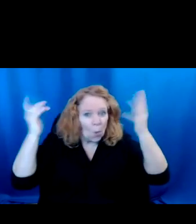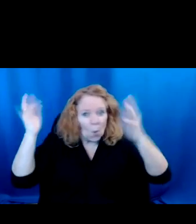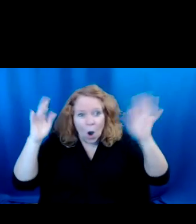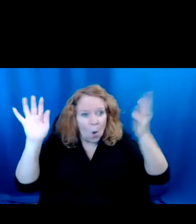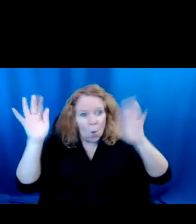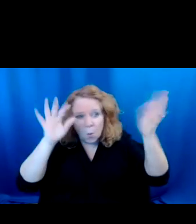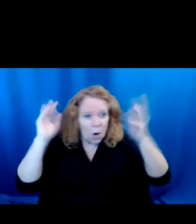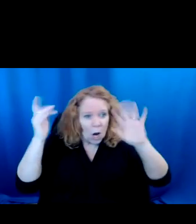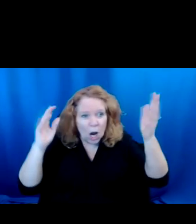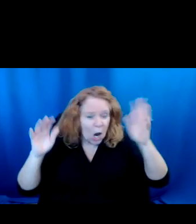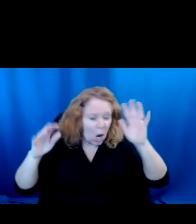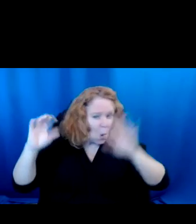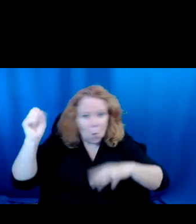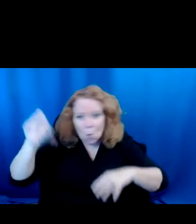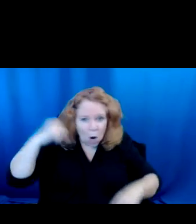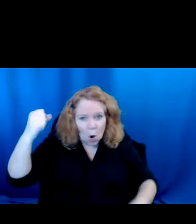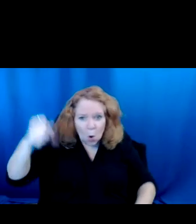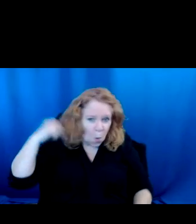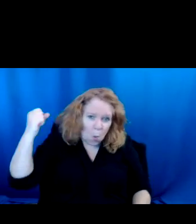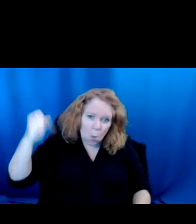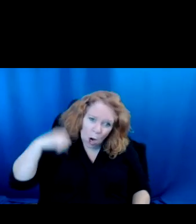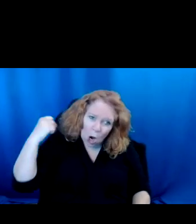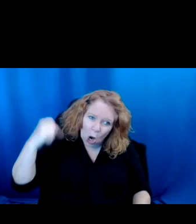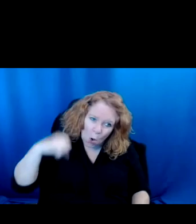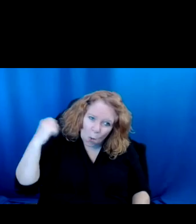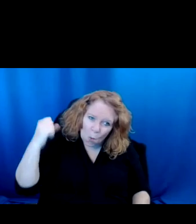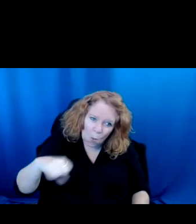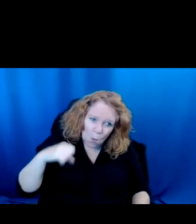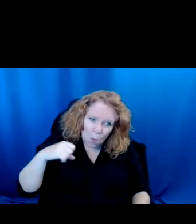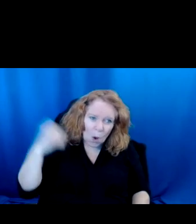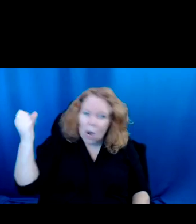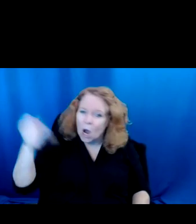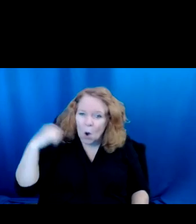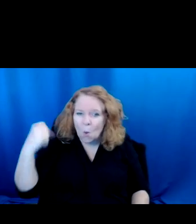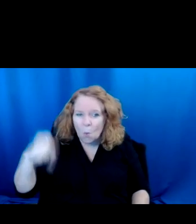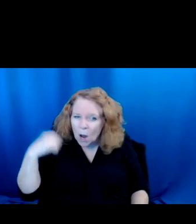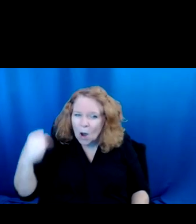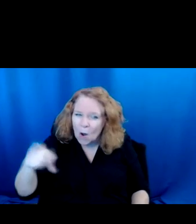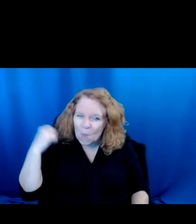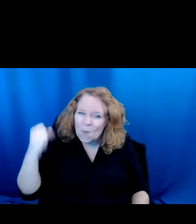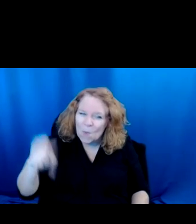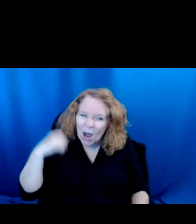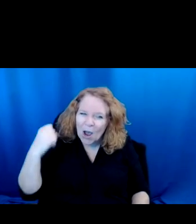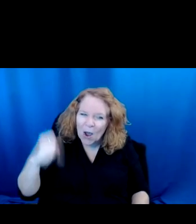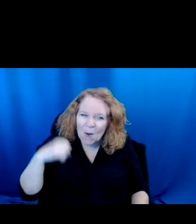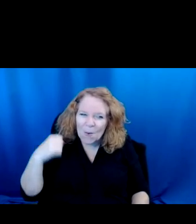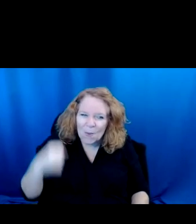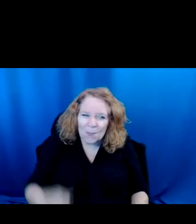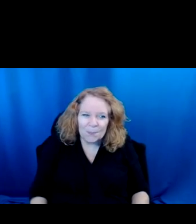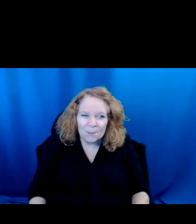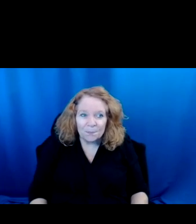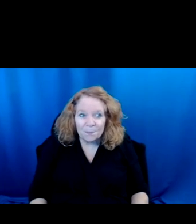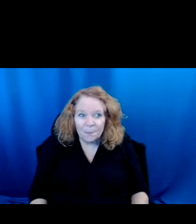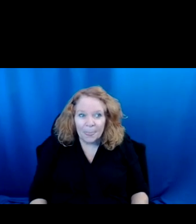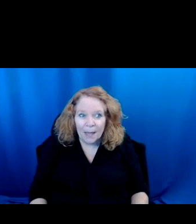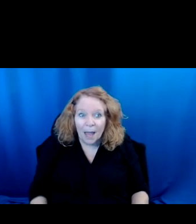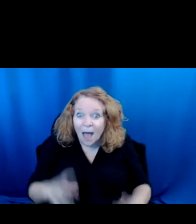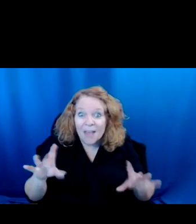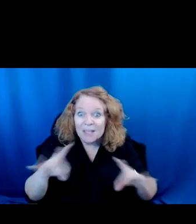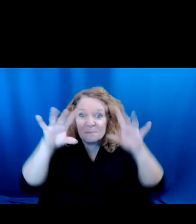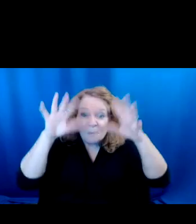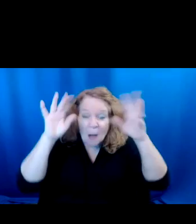woo, woo, woo, woo, woo, woo, woo. There were